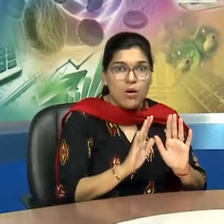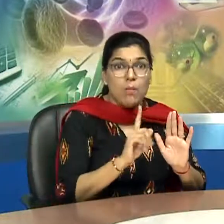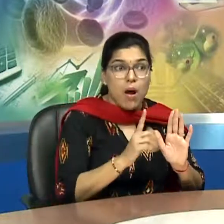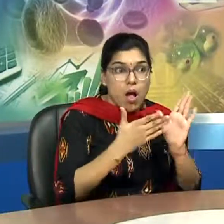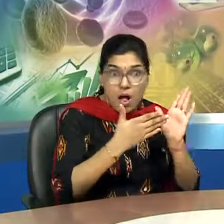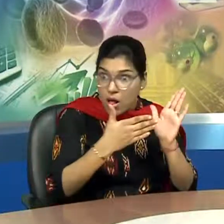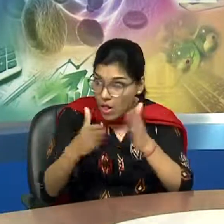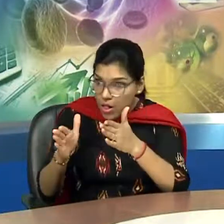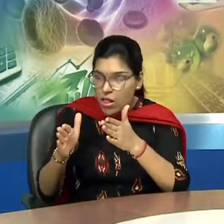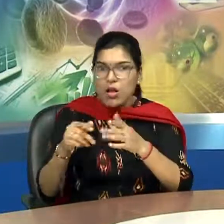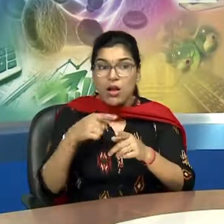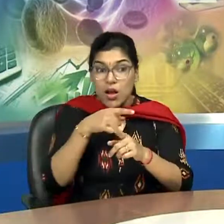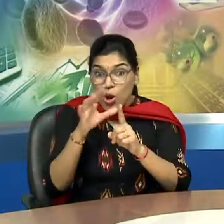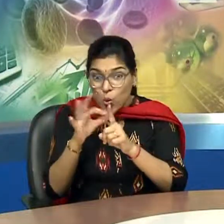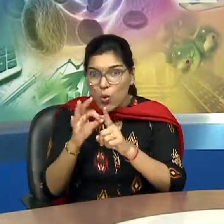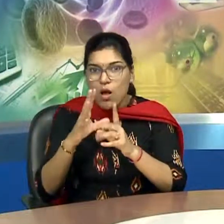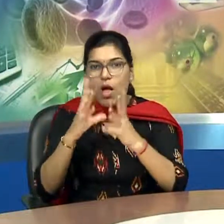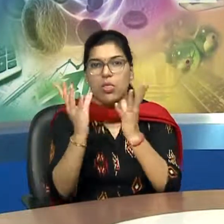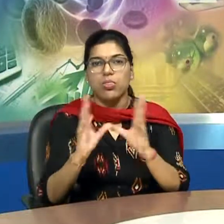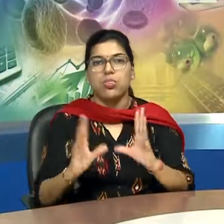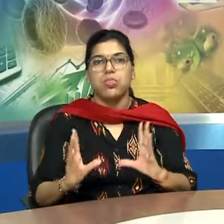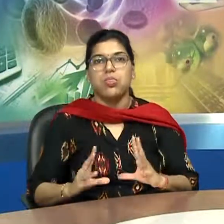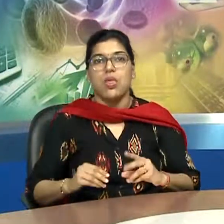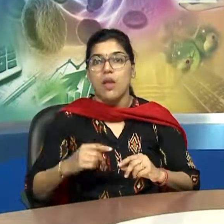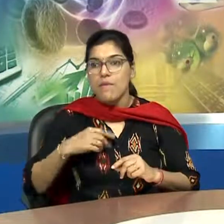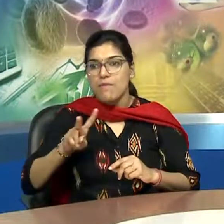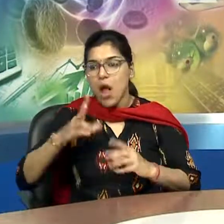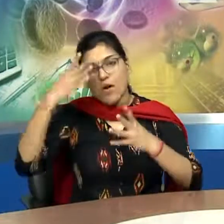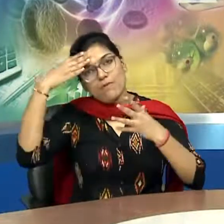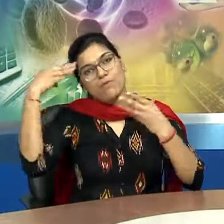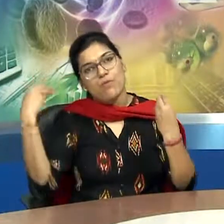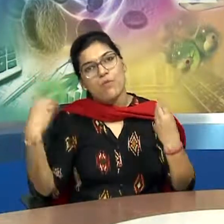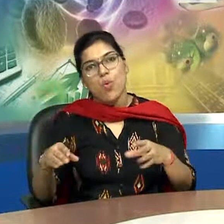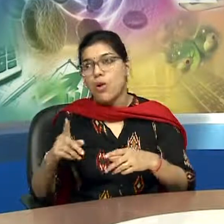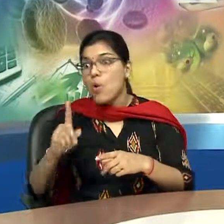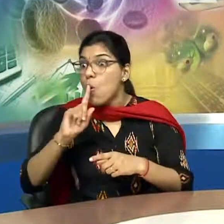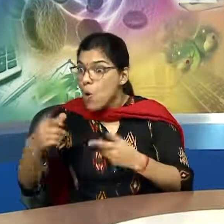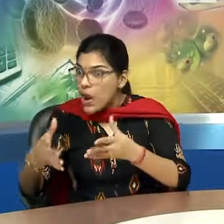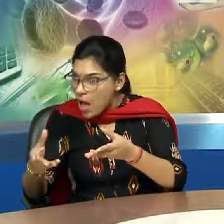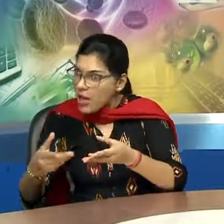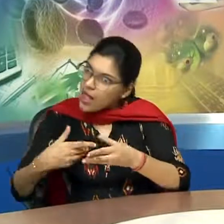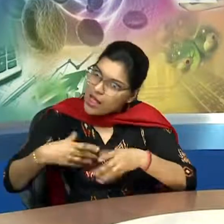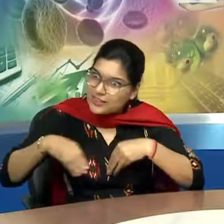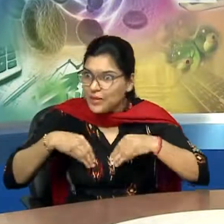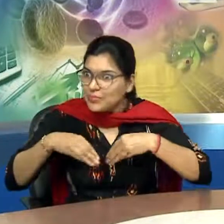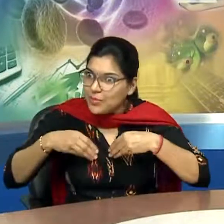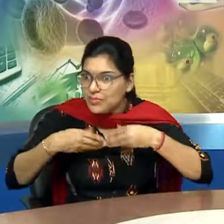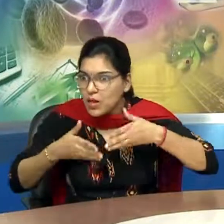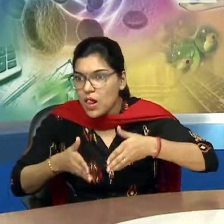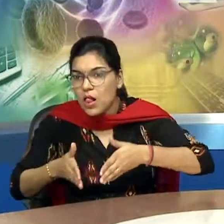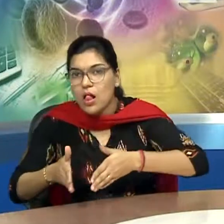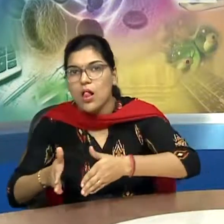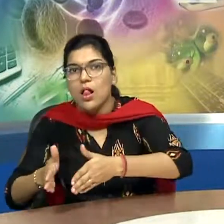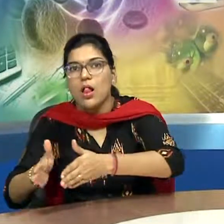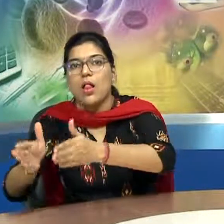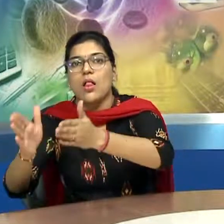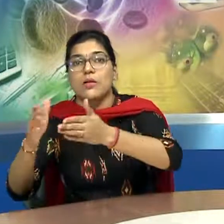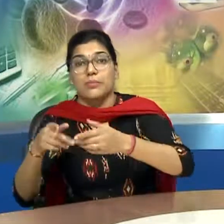forgets to value the self. So we as a society, we send positive message